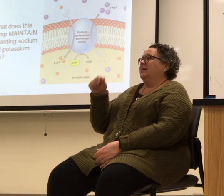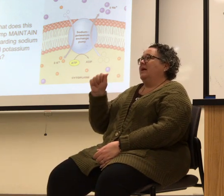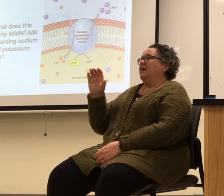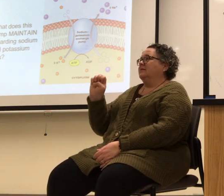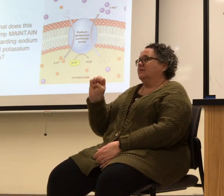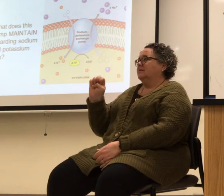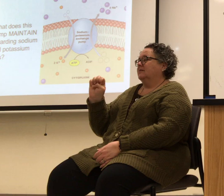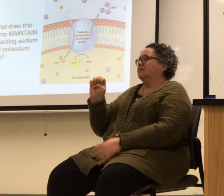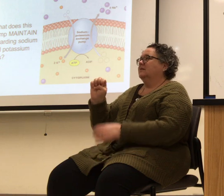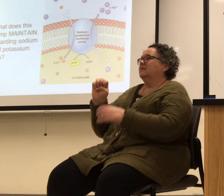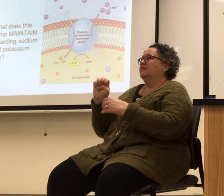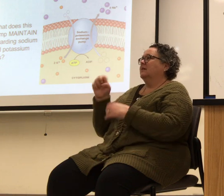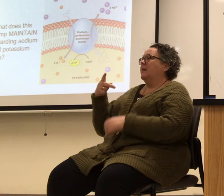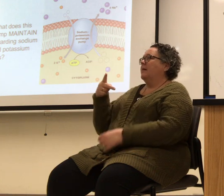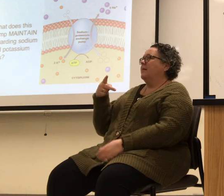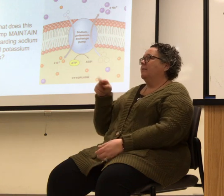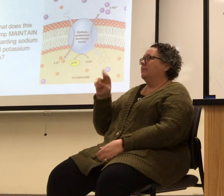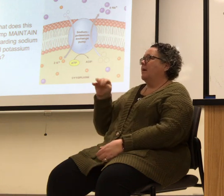ATPase pump,